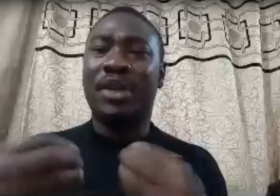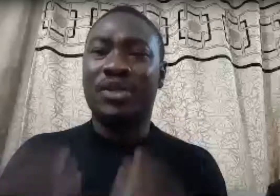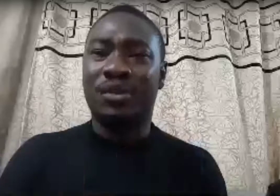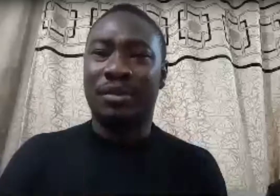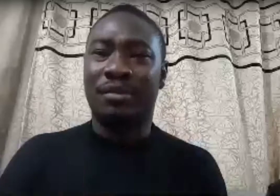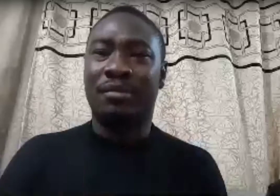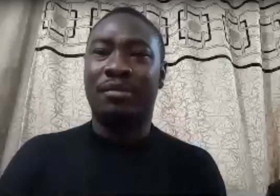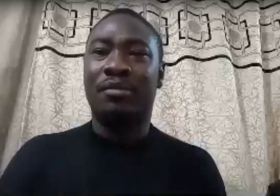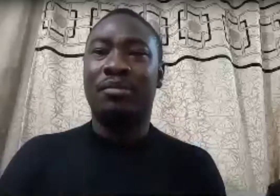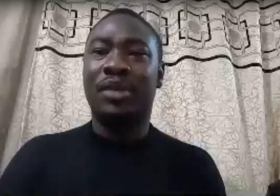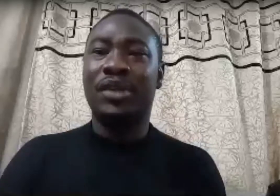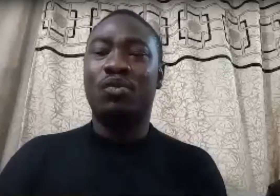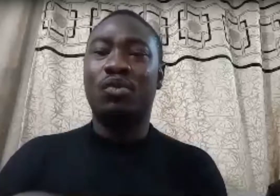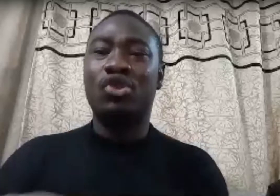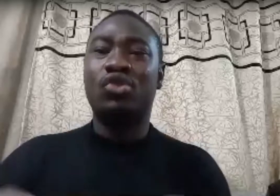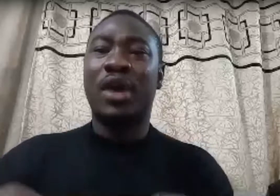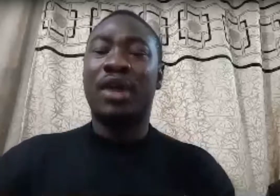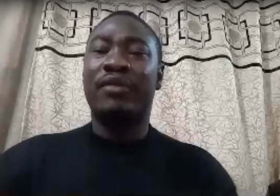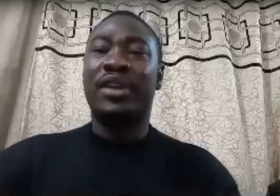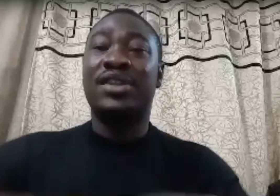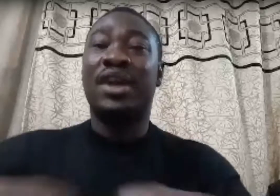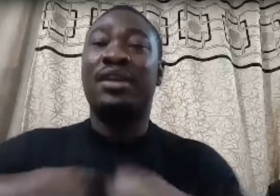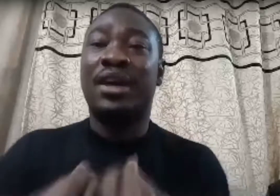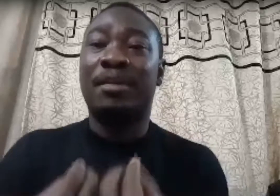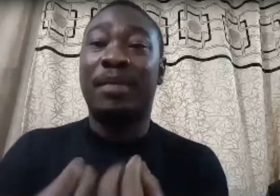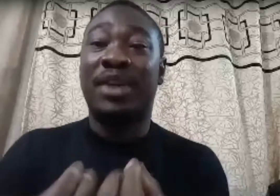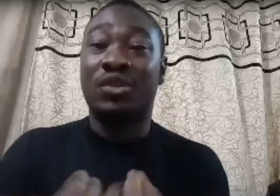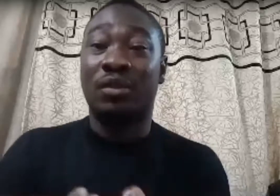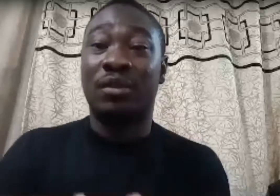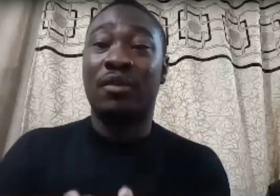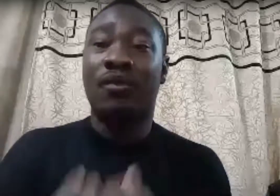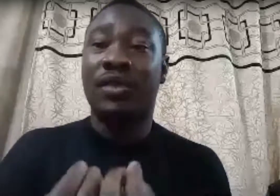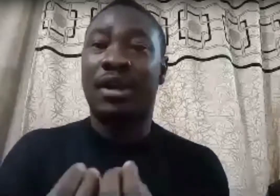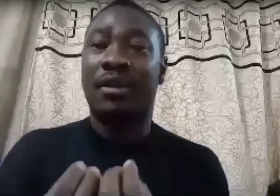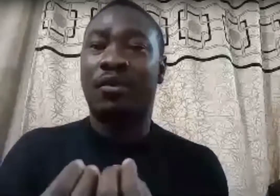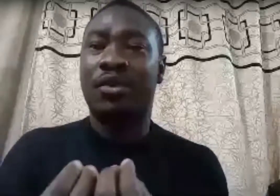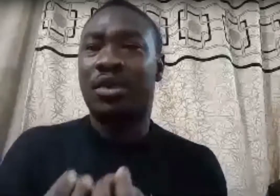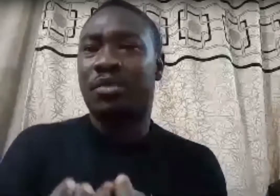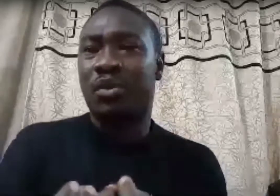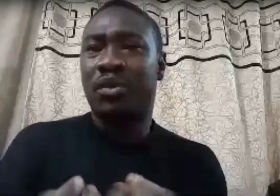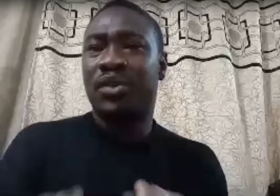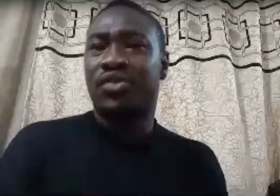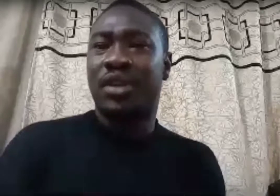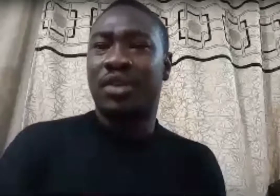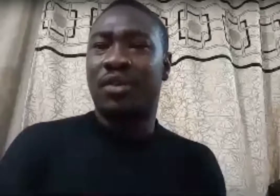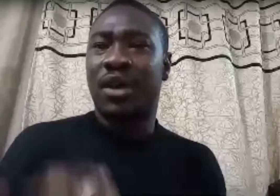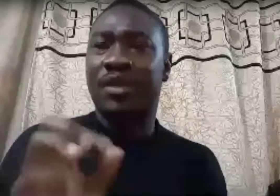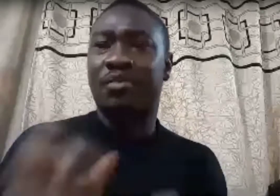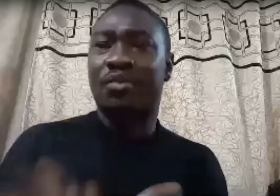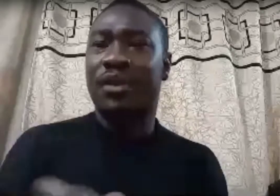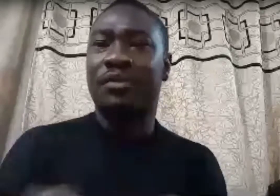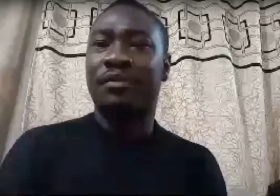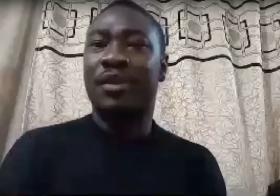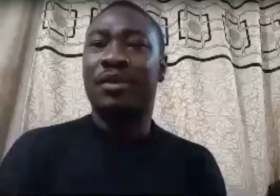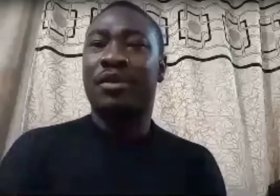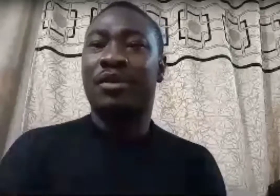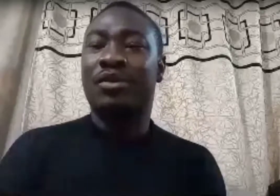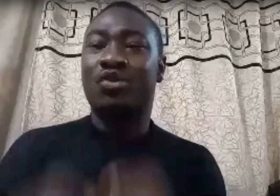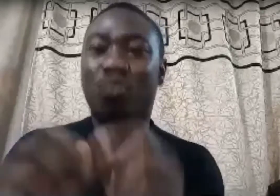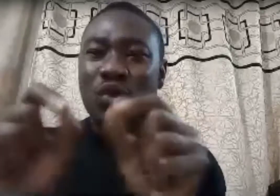childlike passion for sign language. You can be going on the street and your hand is moving. You want to learn the language. That's why you're here. So the moment you